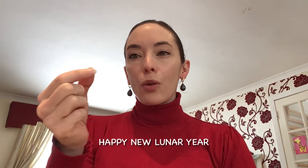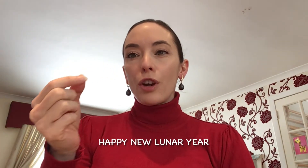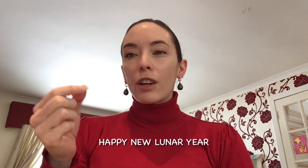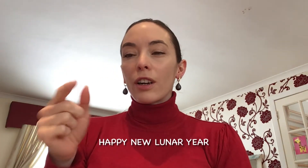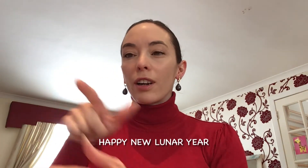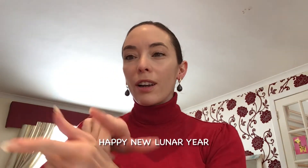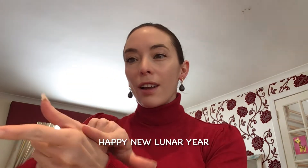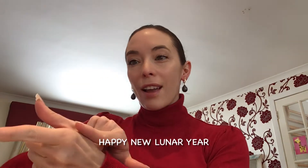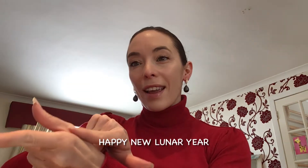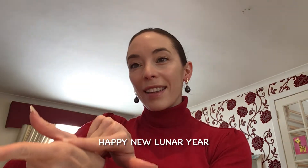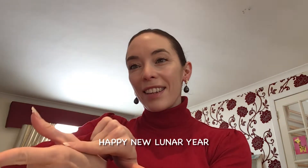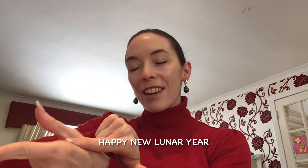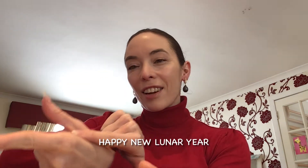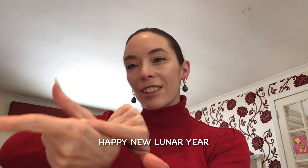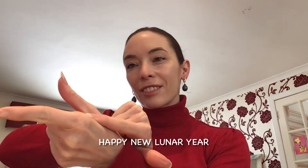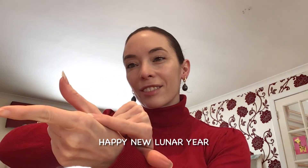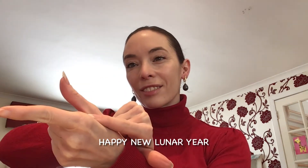Lunar Year.